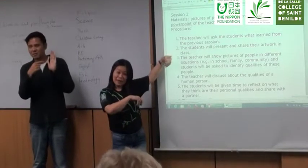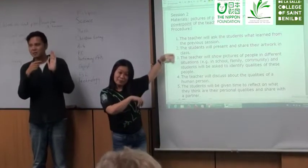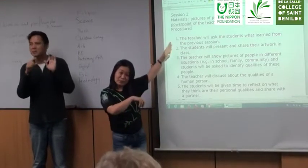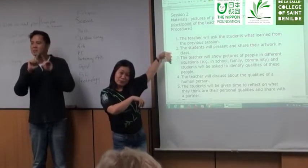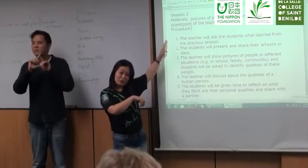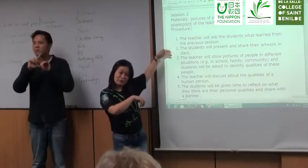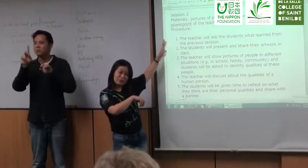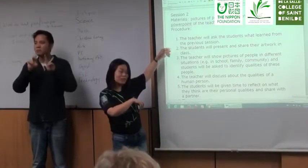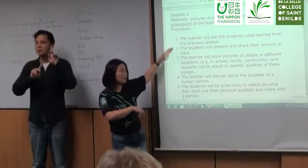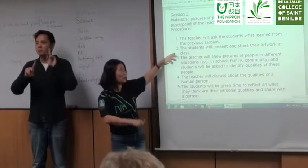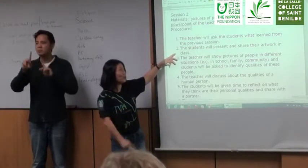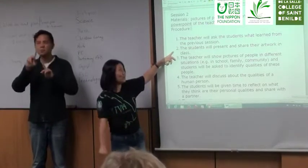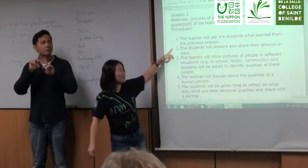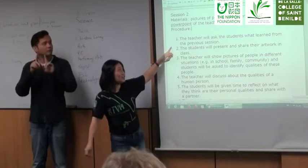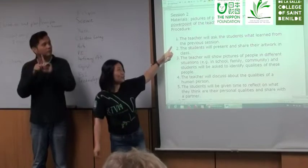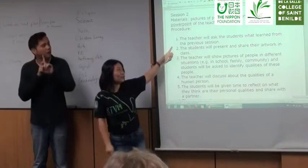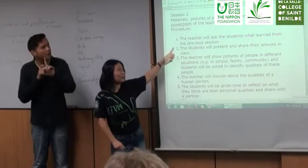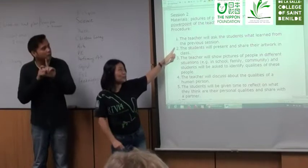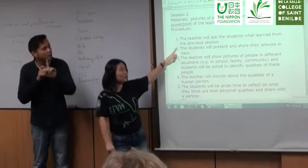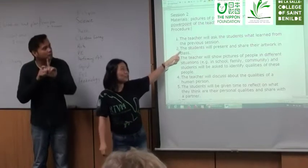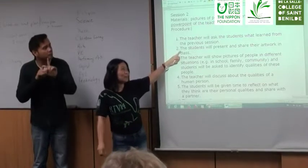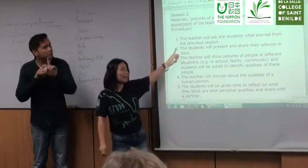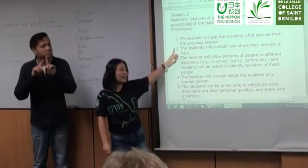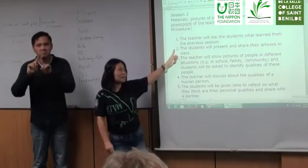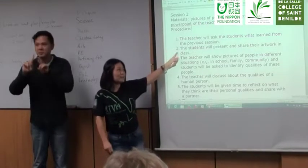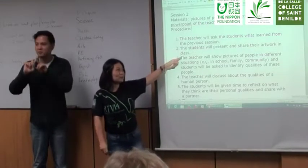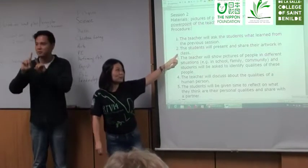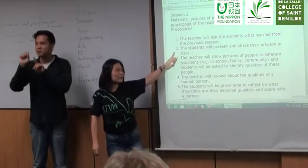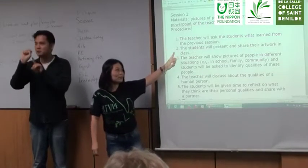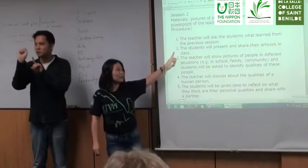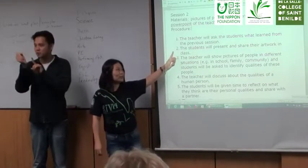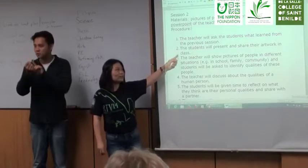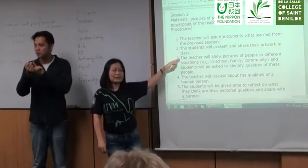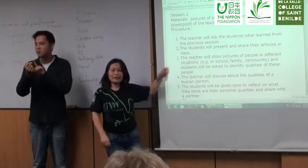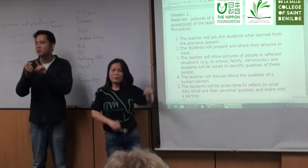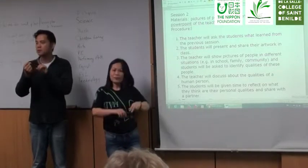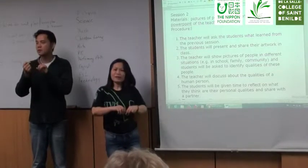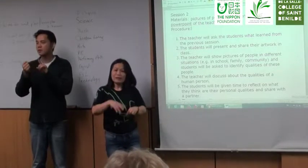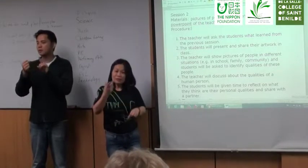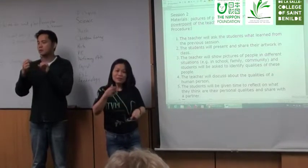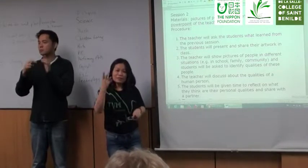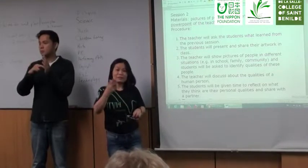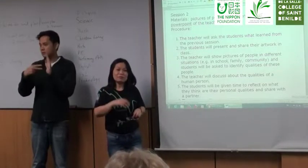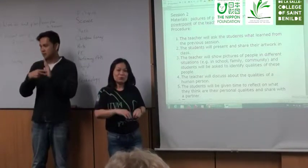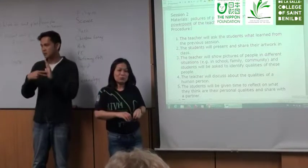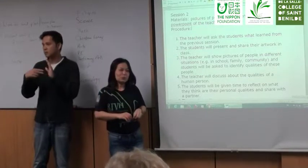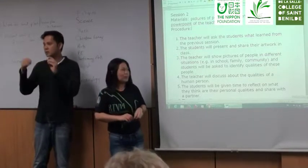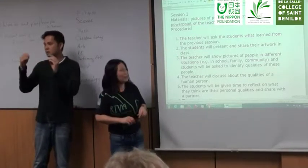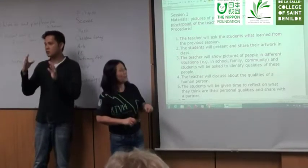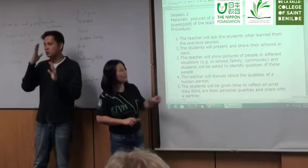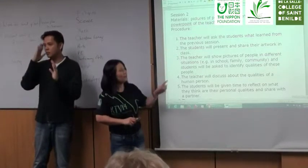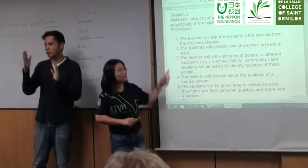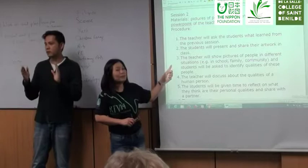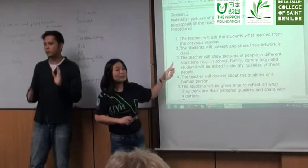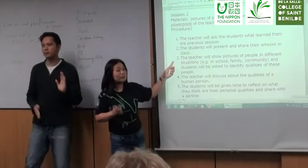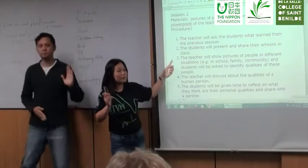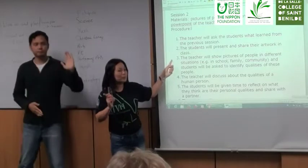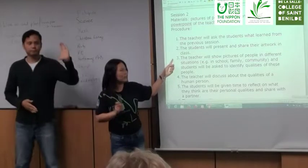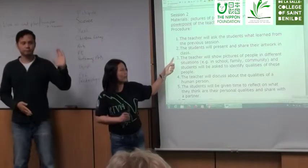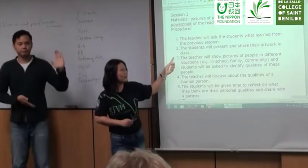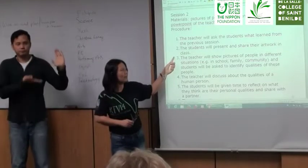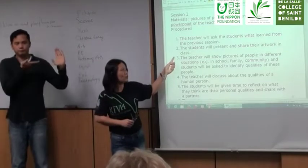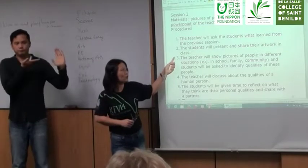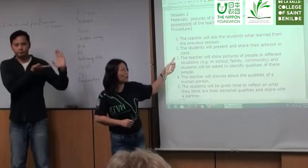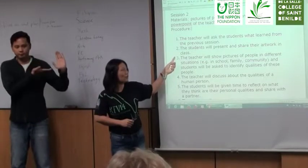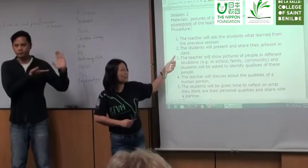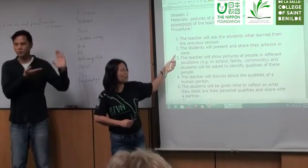objective we have on the first one. So the teacher will ask the student it's a review from the